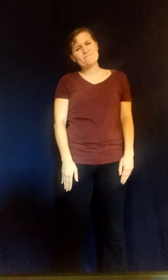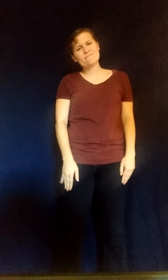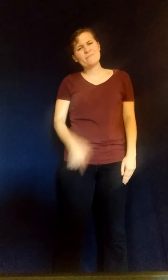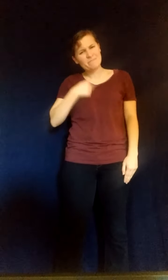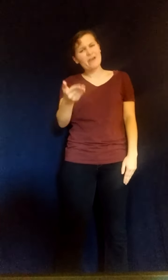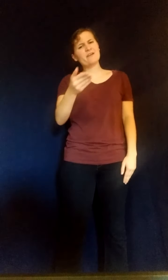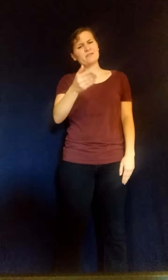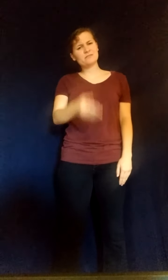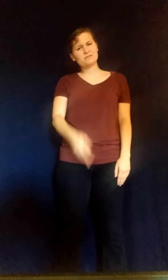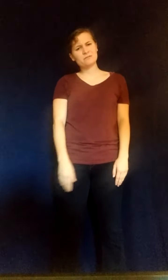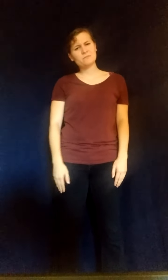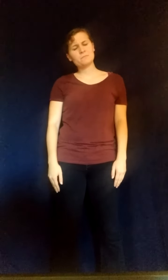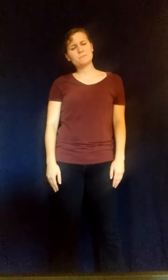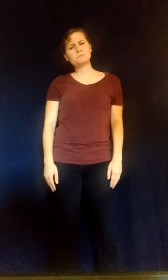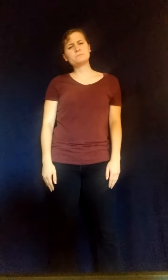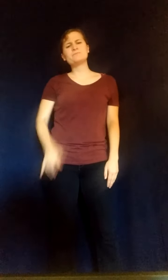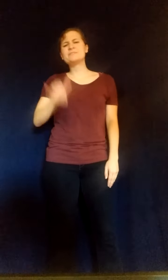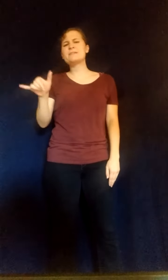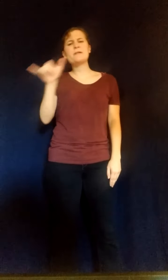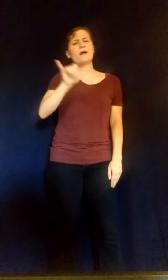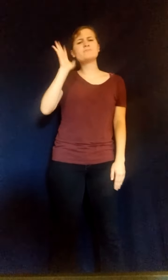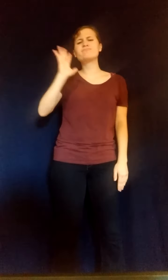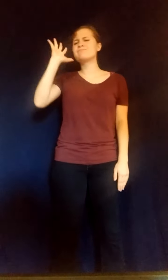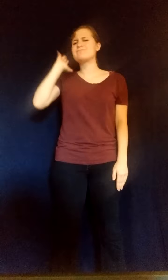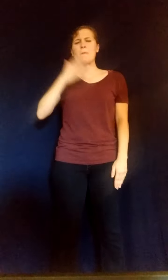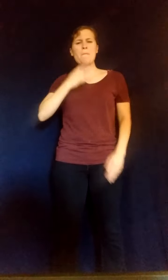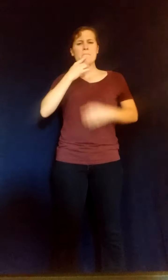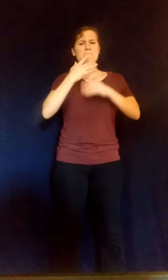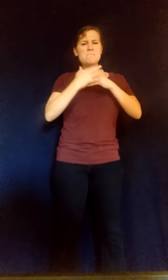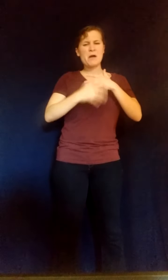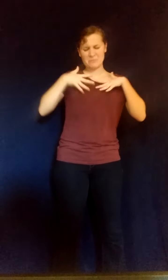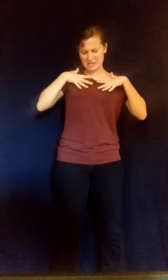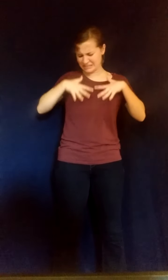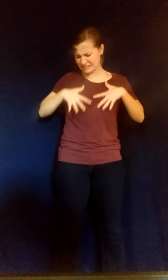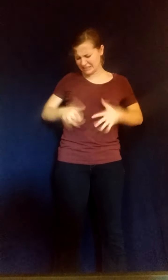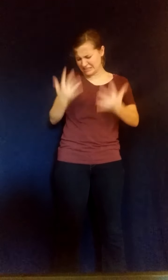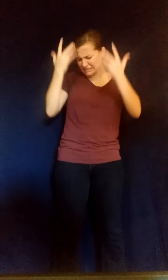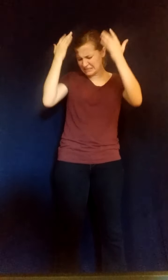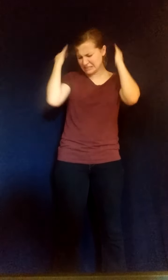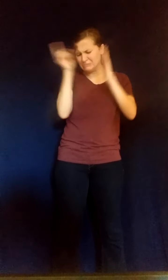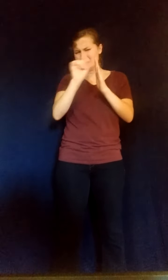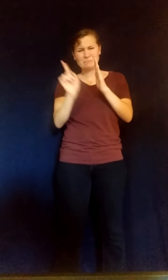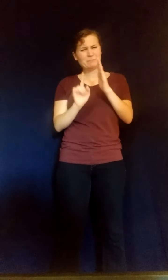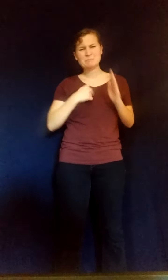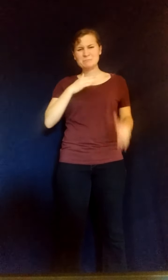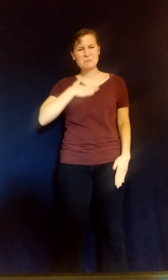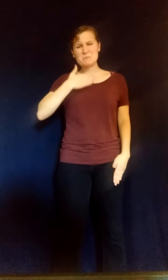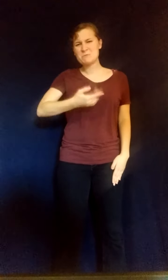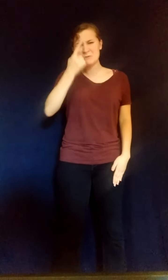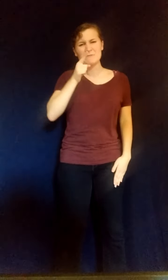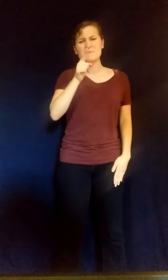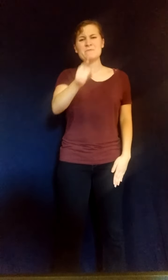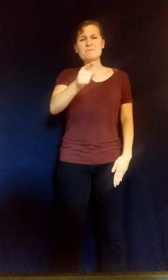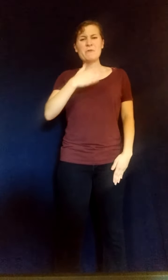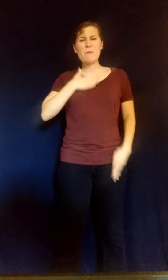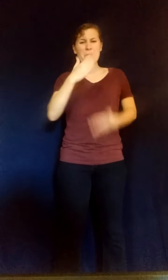I'm there. Like when I drowned in the Red Sea of my blood for you, and these hands that took holes will hold you. And